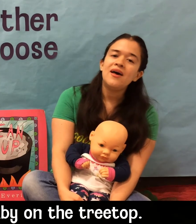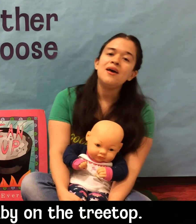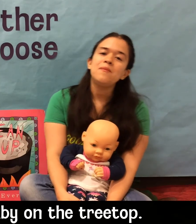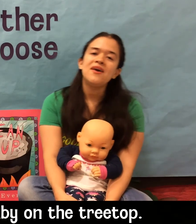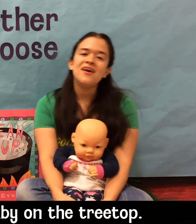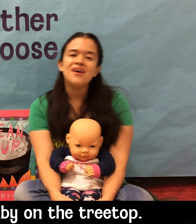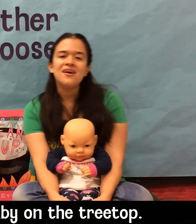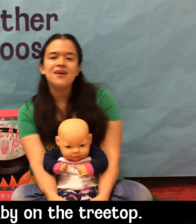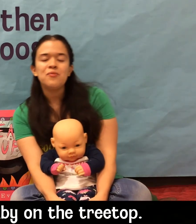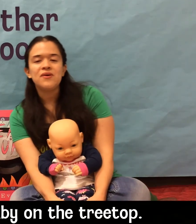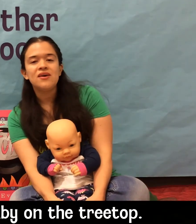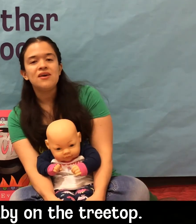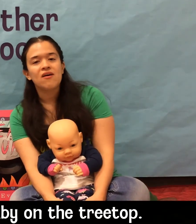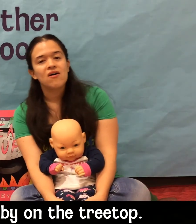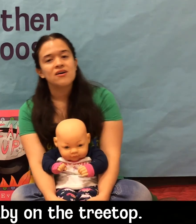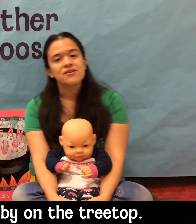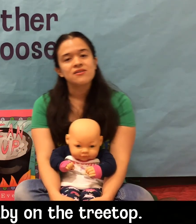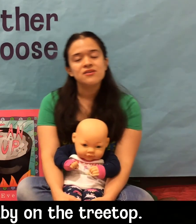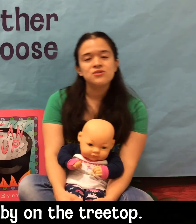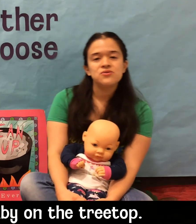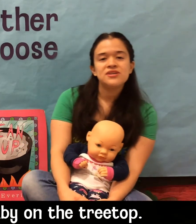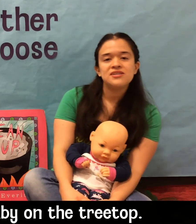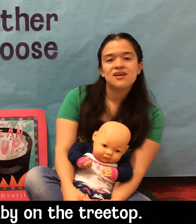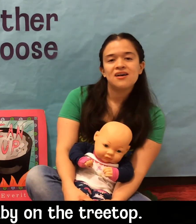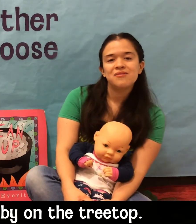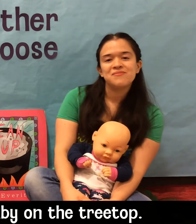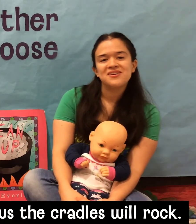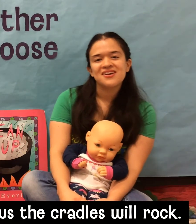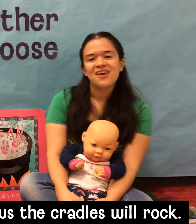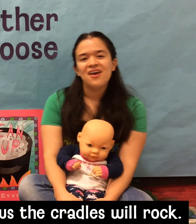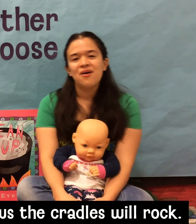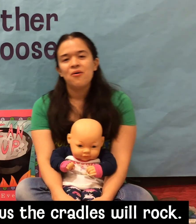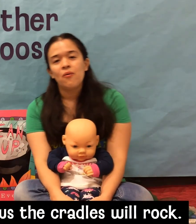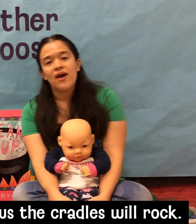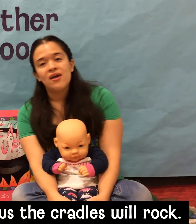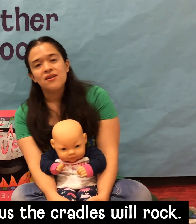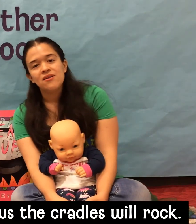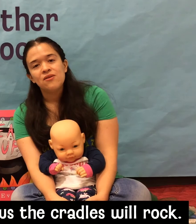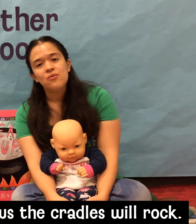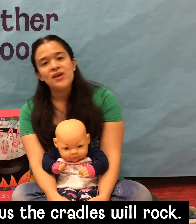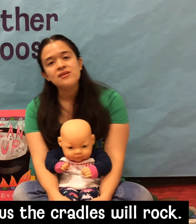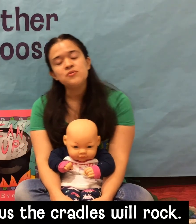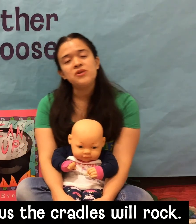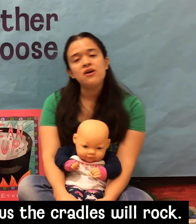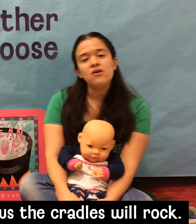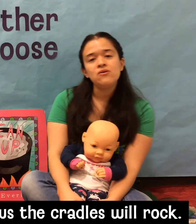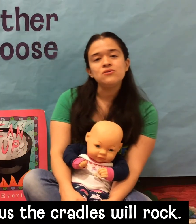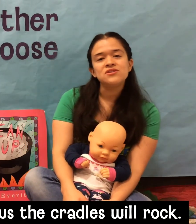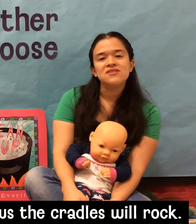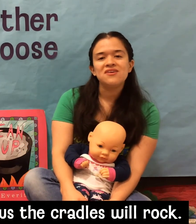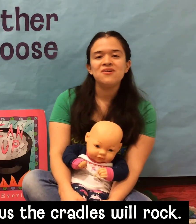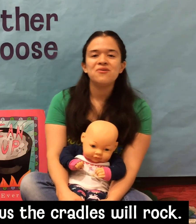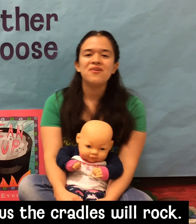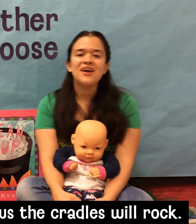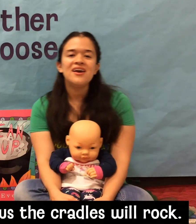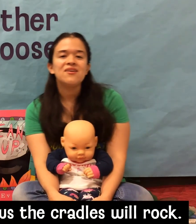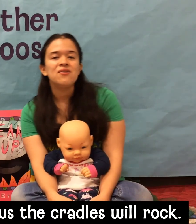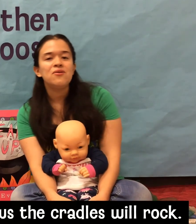Rock-a-bye baby on the treetop. When the wind blows, the cradle